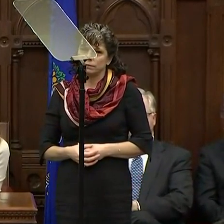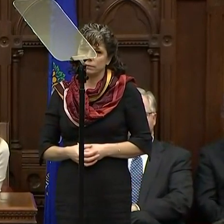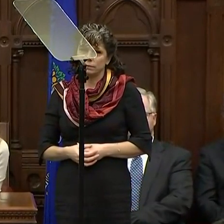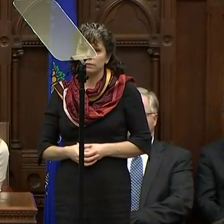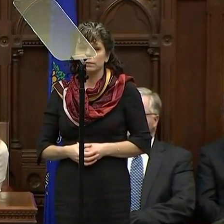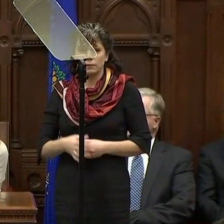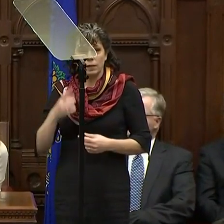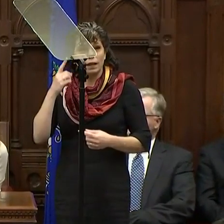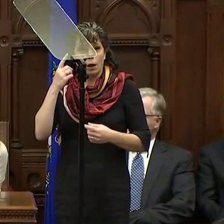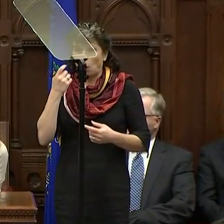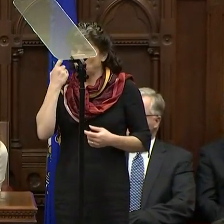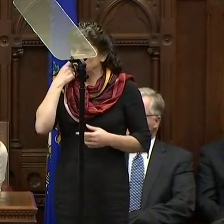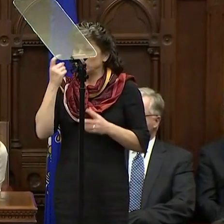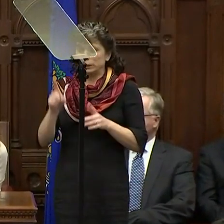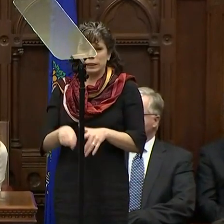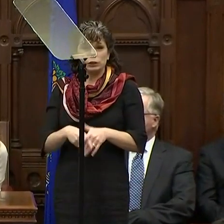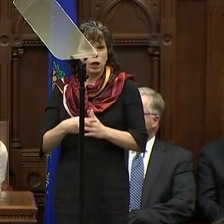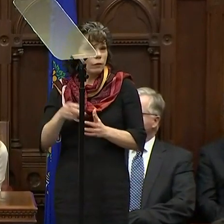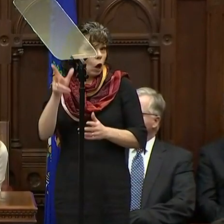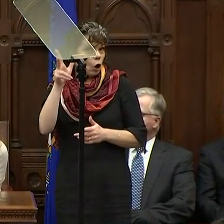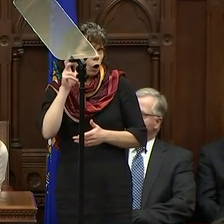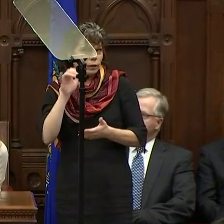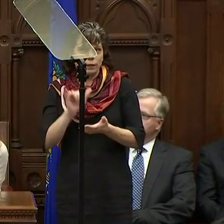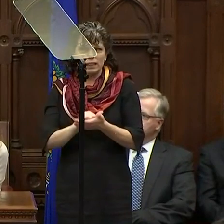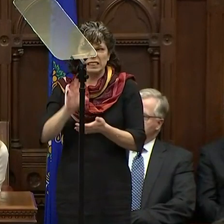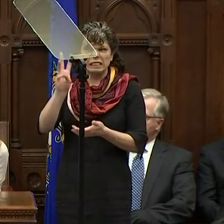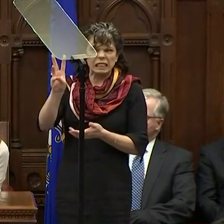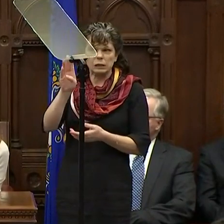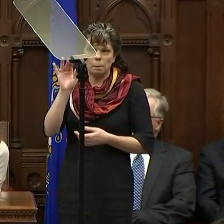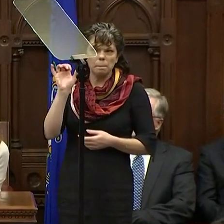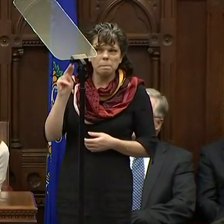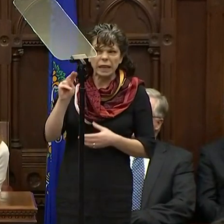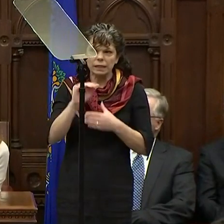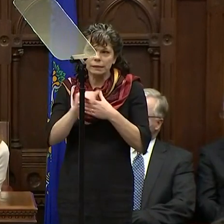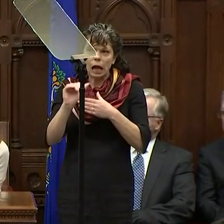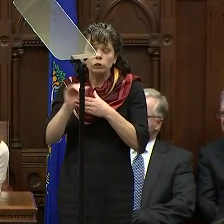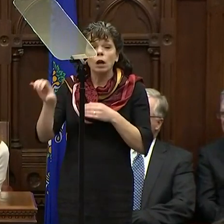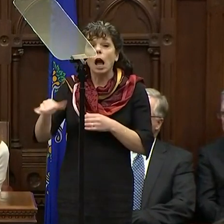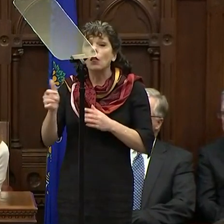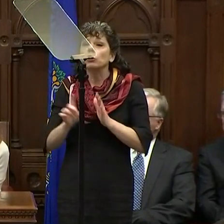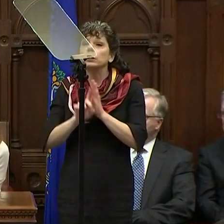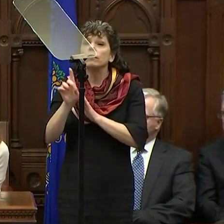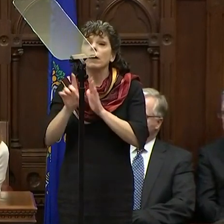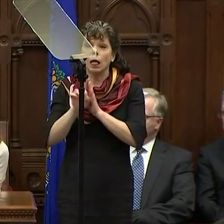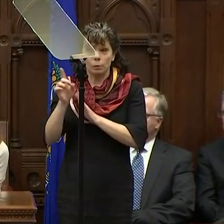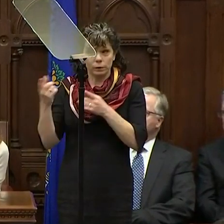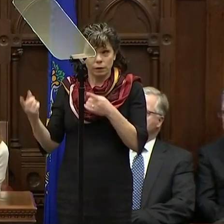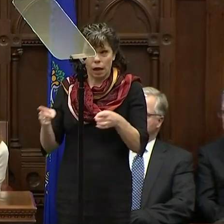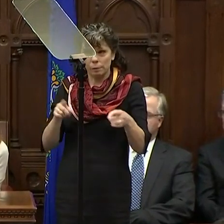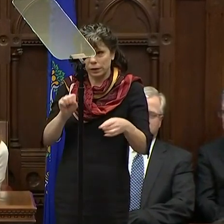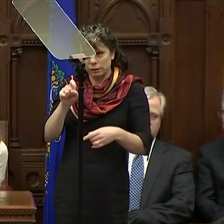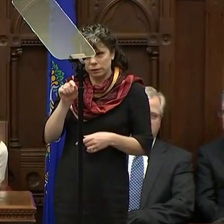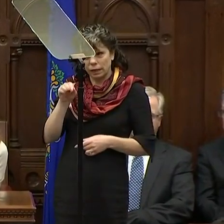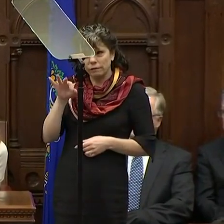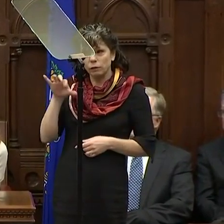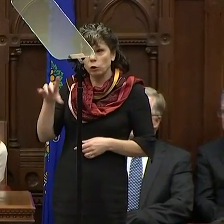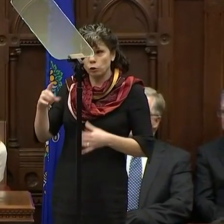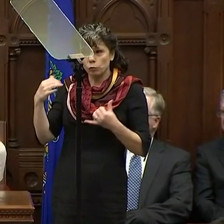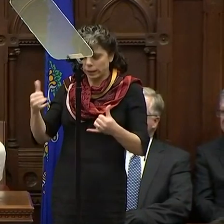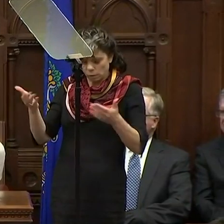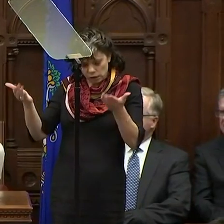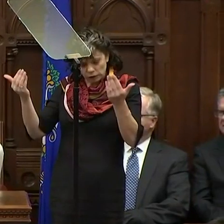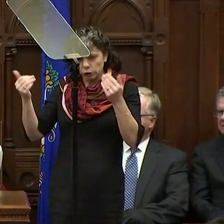I think you're just getting started. I'm told there's about $6 billion of other development going on in Stanford right now. Let's